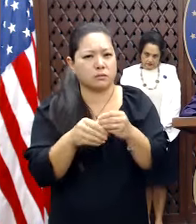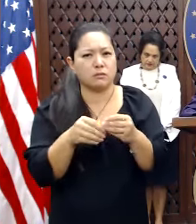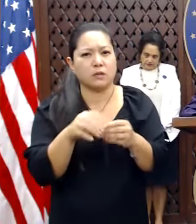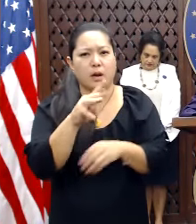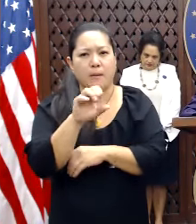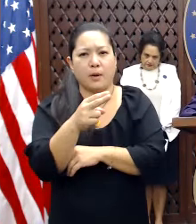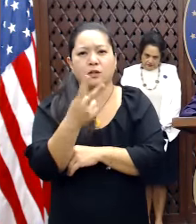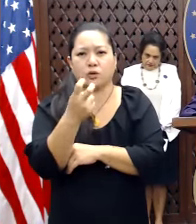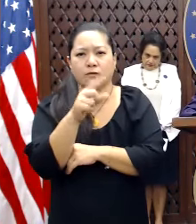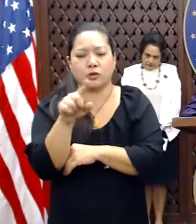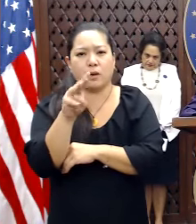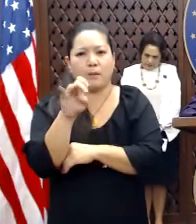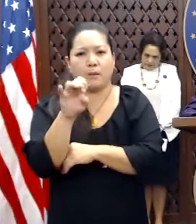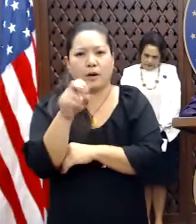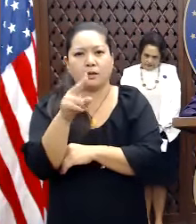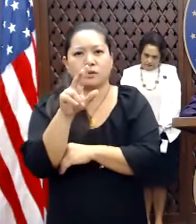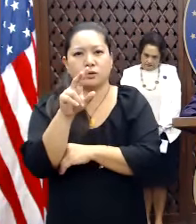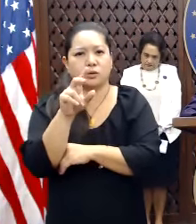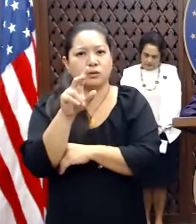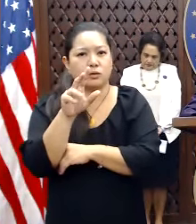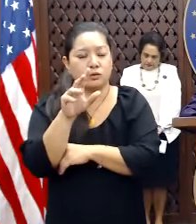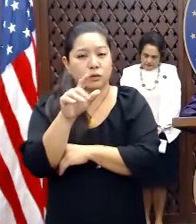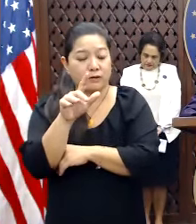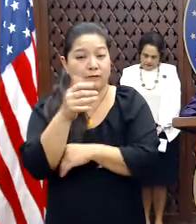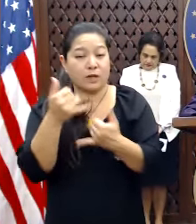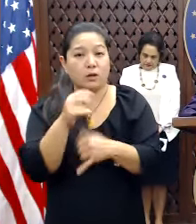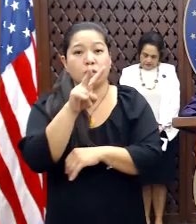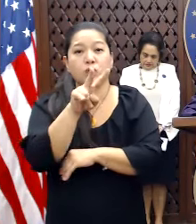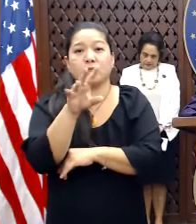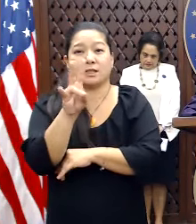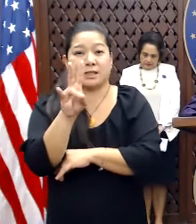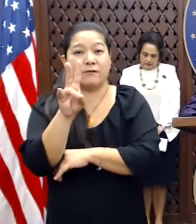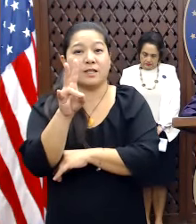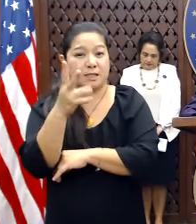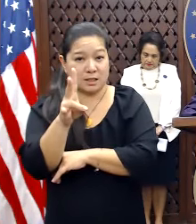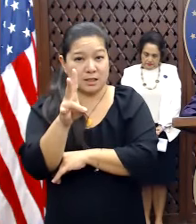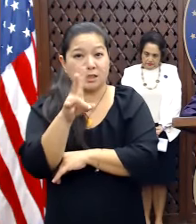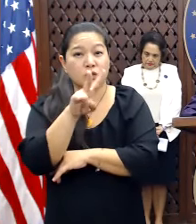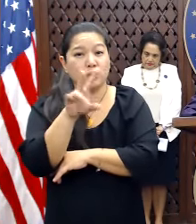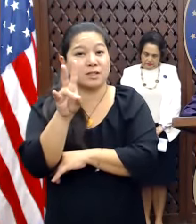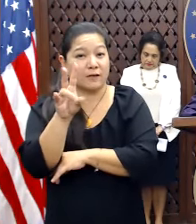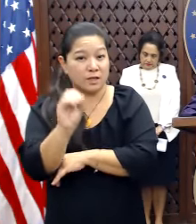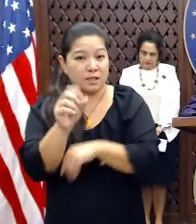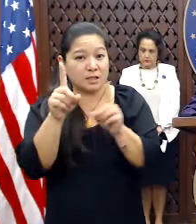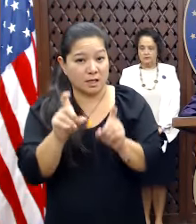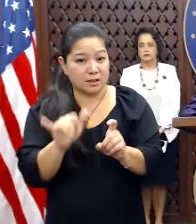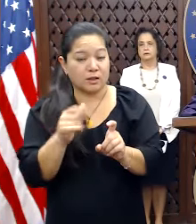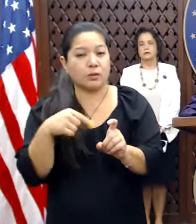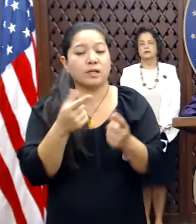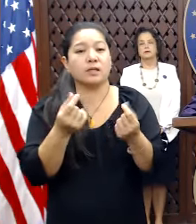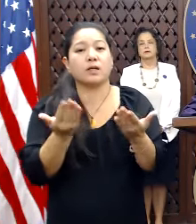2020 to March 25, 2020 amounts to 270, And of that 270 tests that were